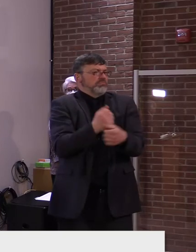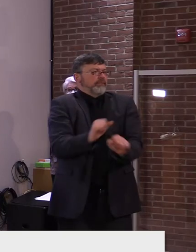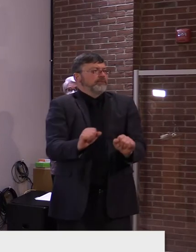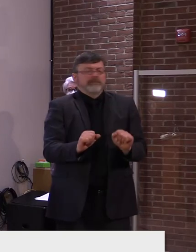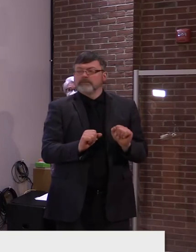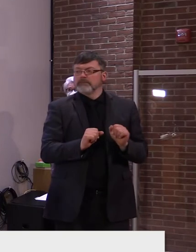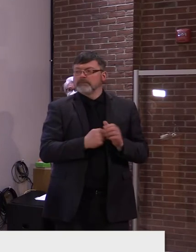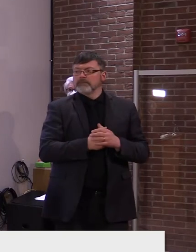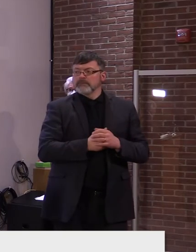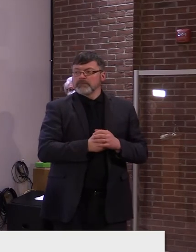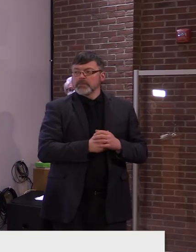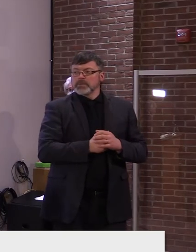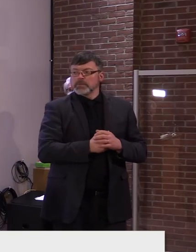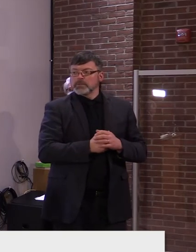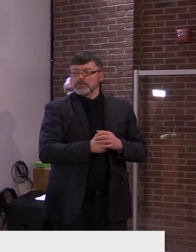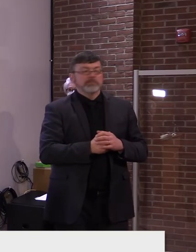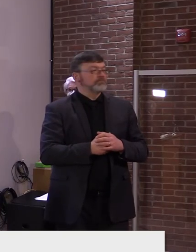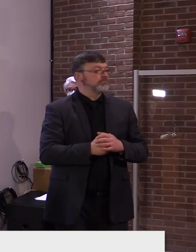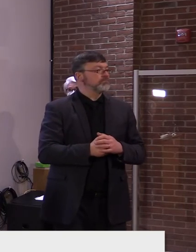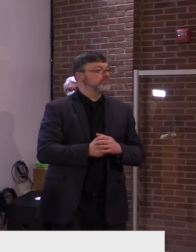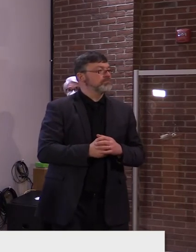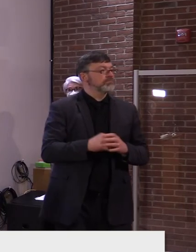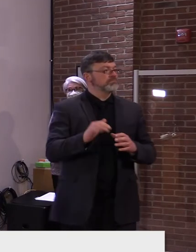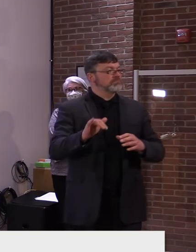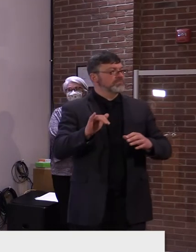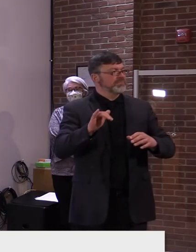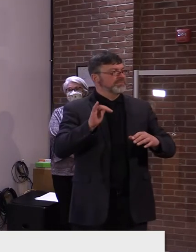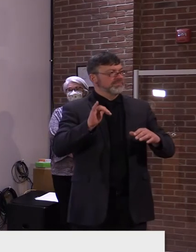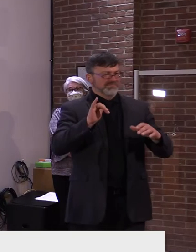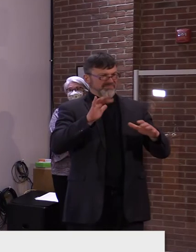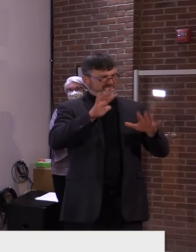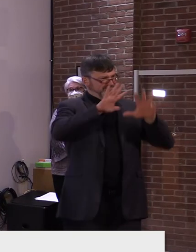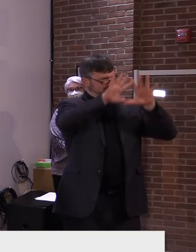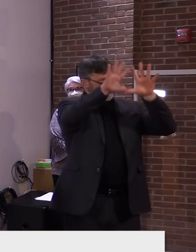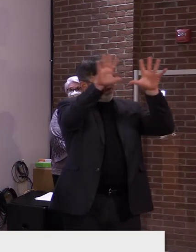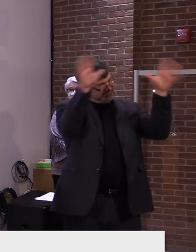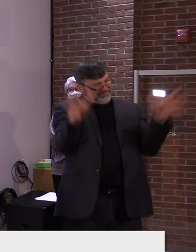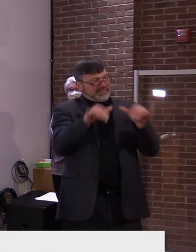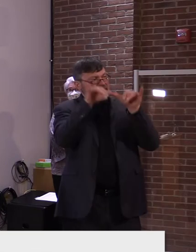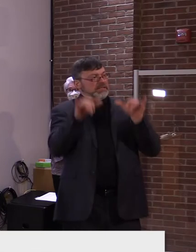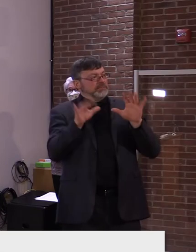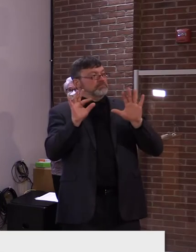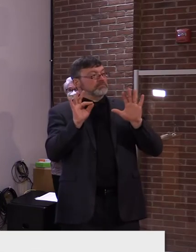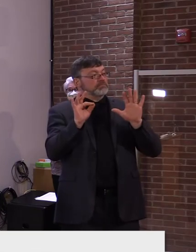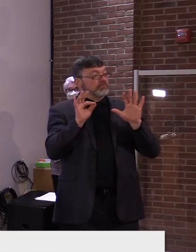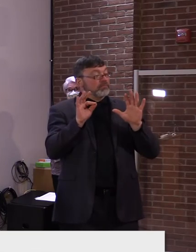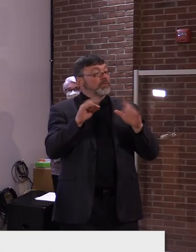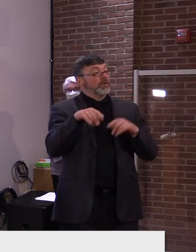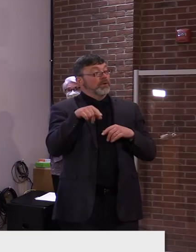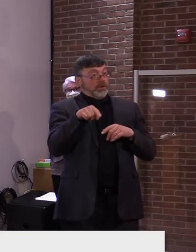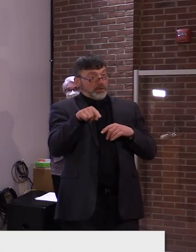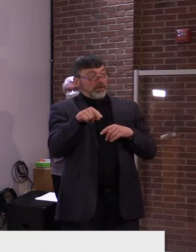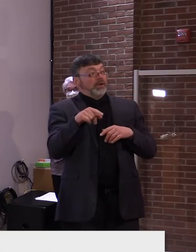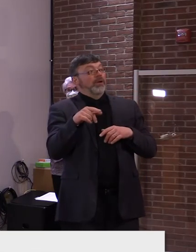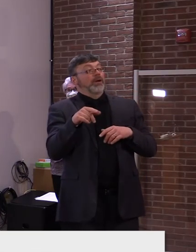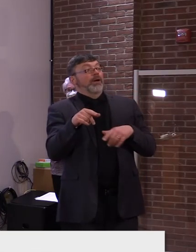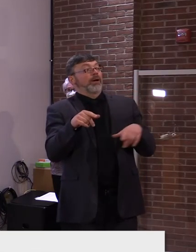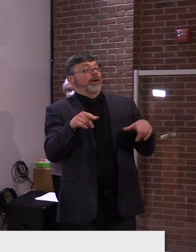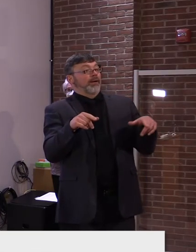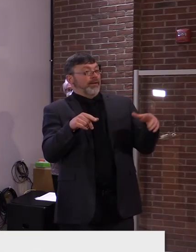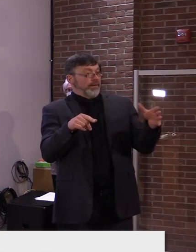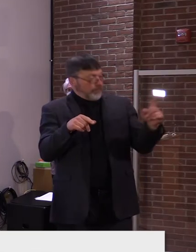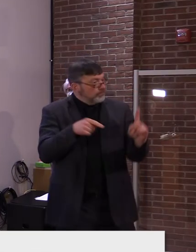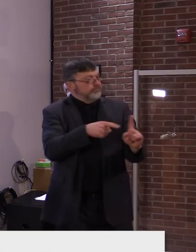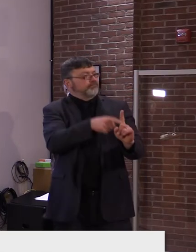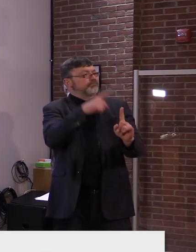what we have system-wide. And you know, when we have positives in a facility, we lock down